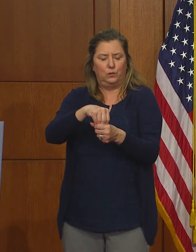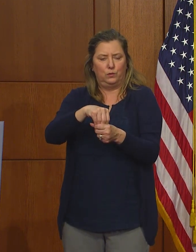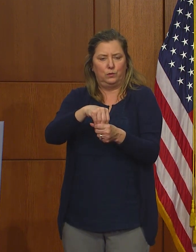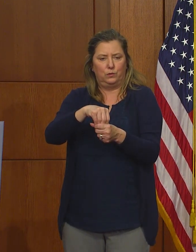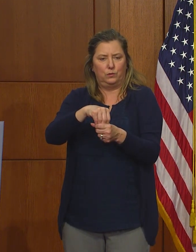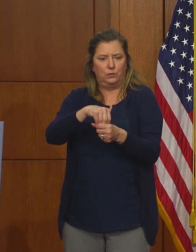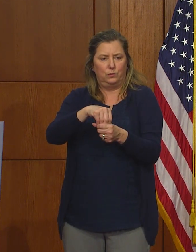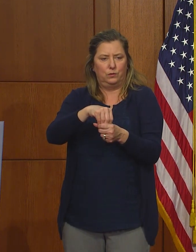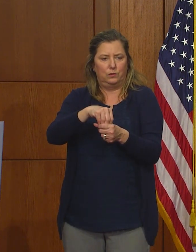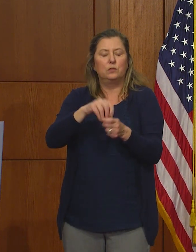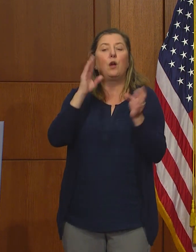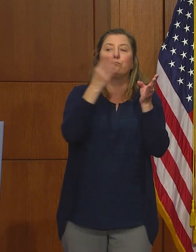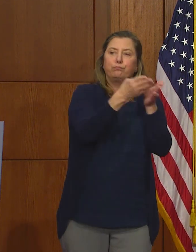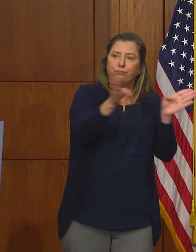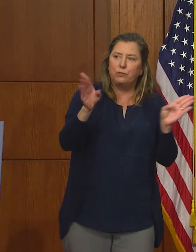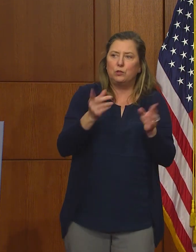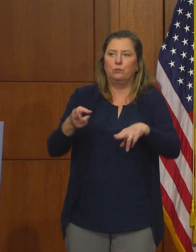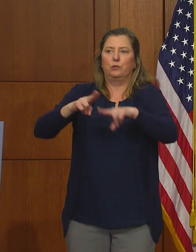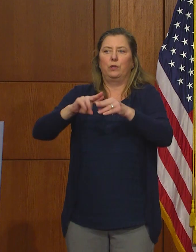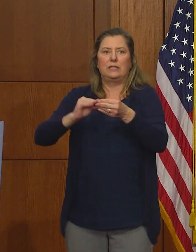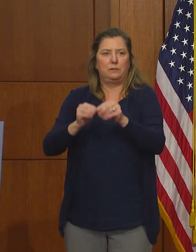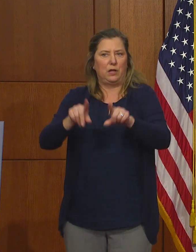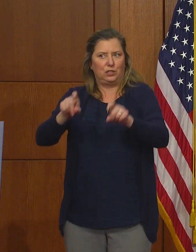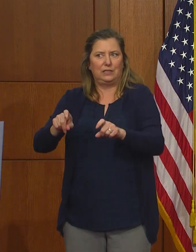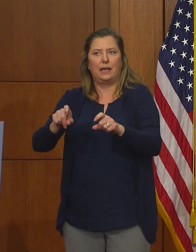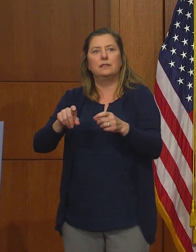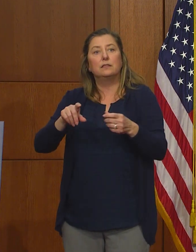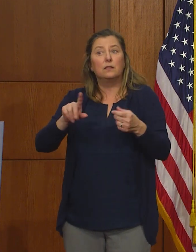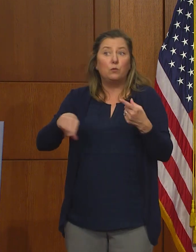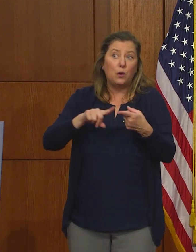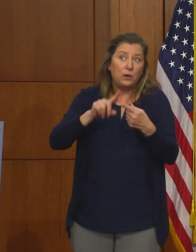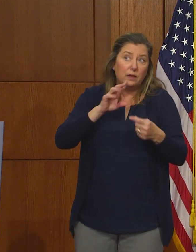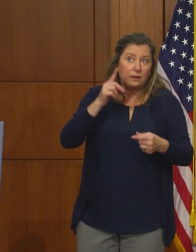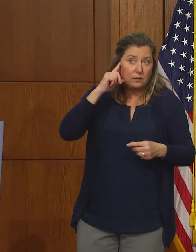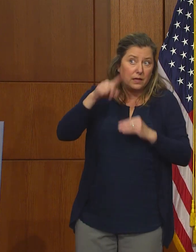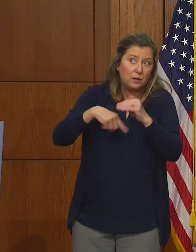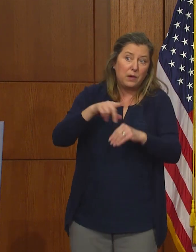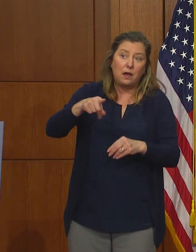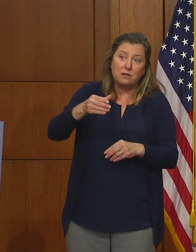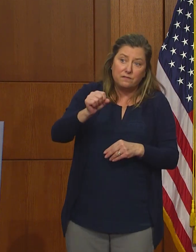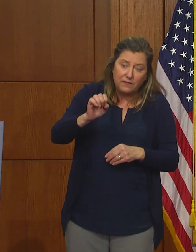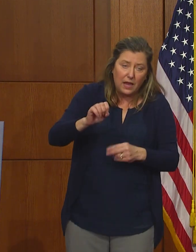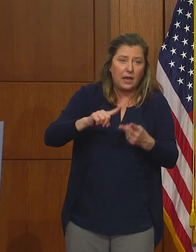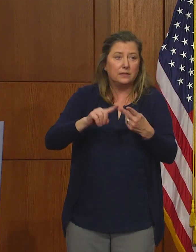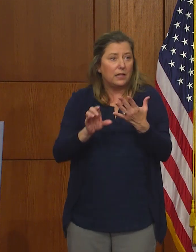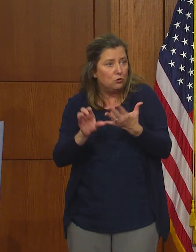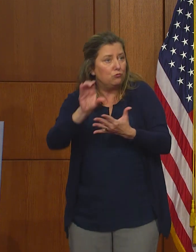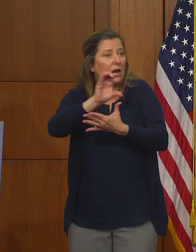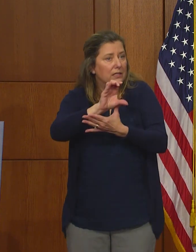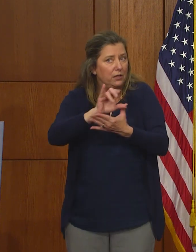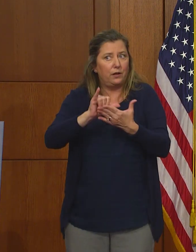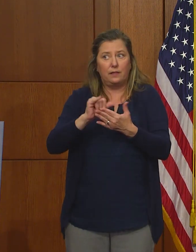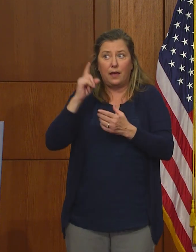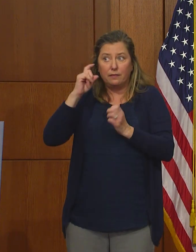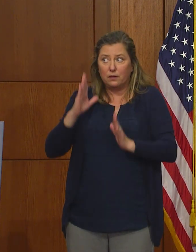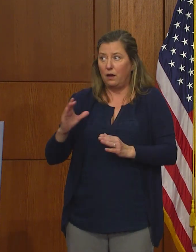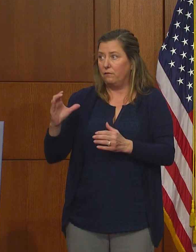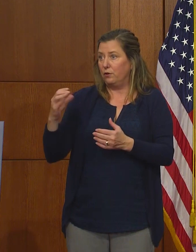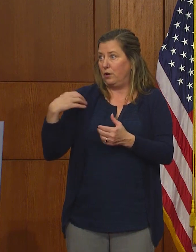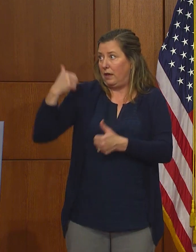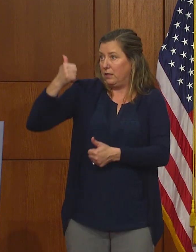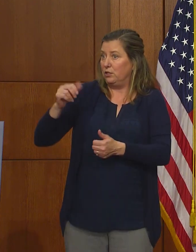amount of testing in Virginia as we go into the phasing and the criteria that the that the governor and the chief have talked about.